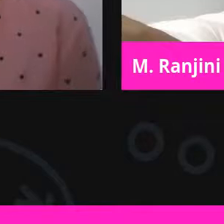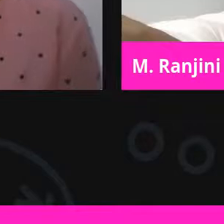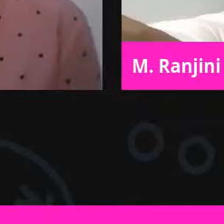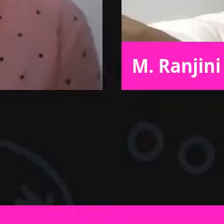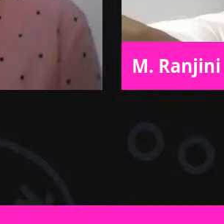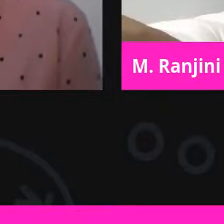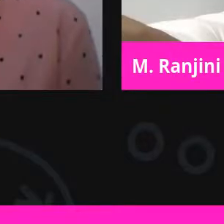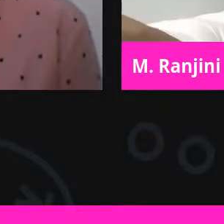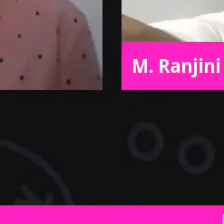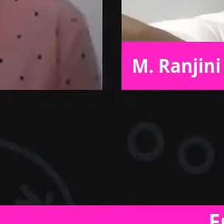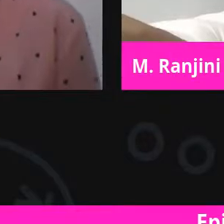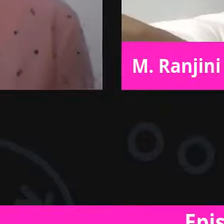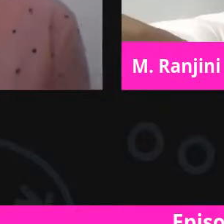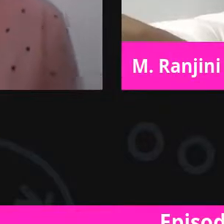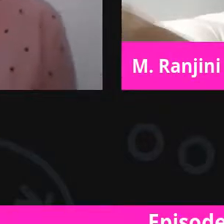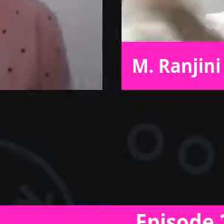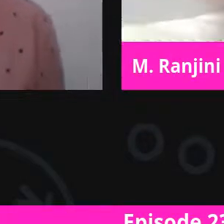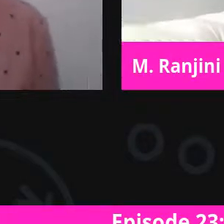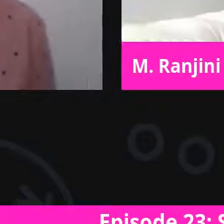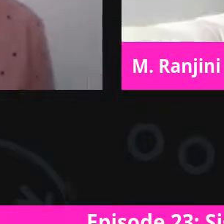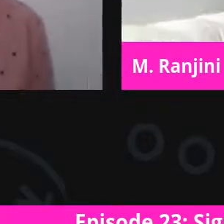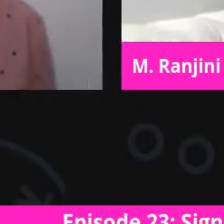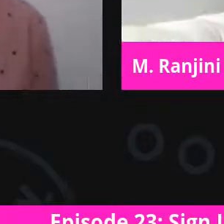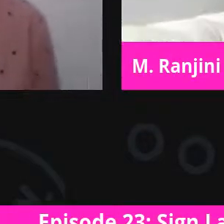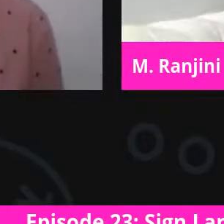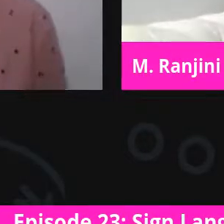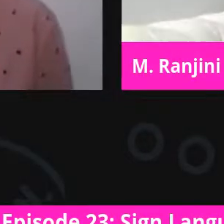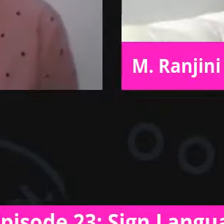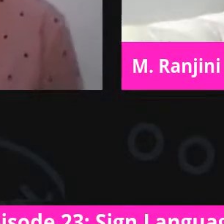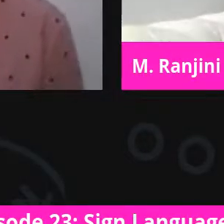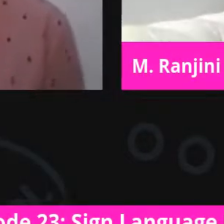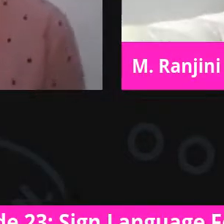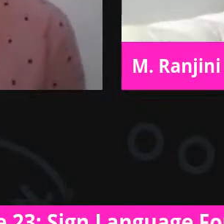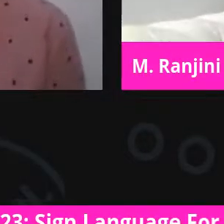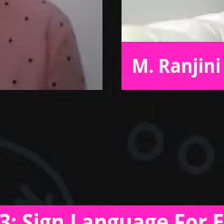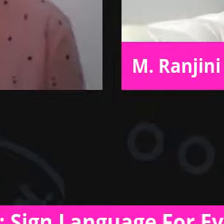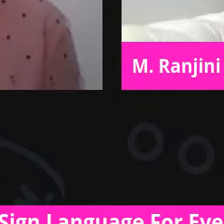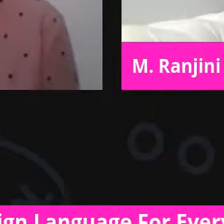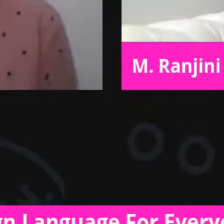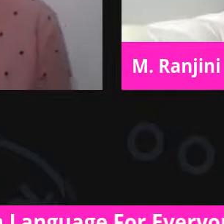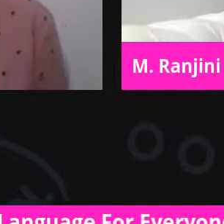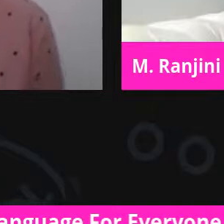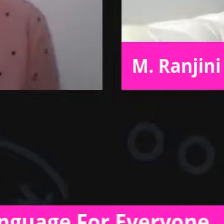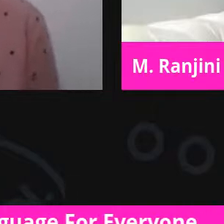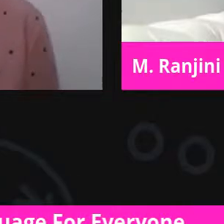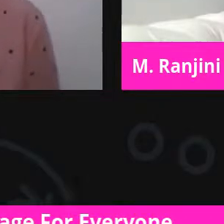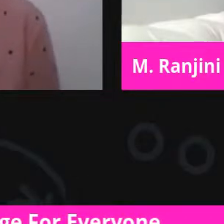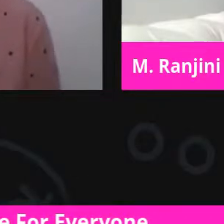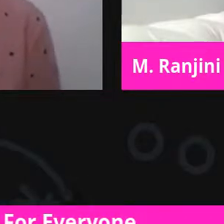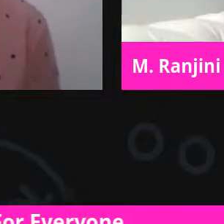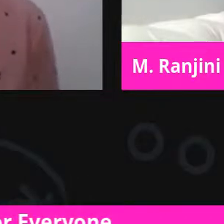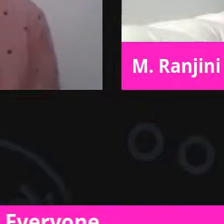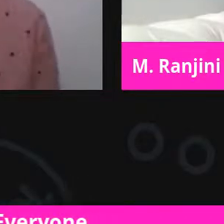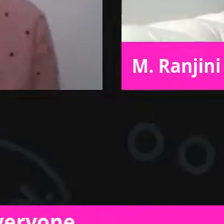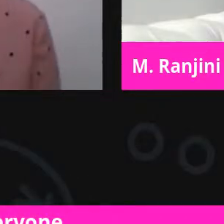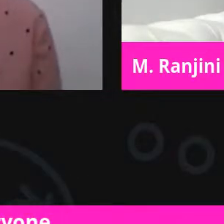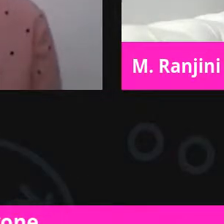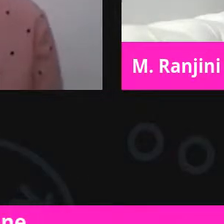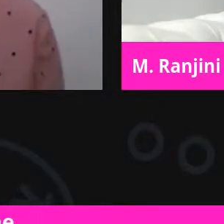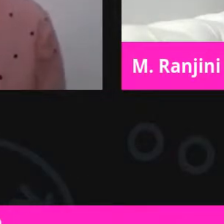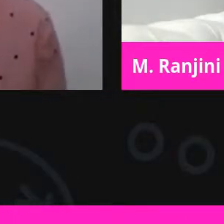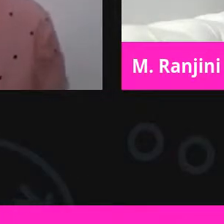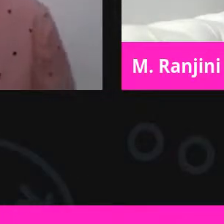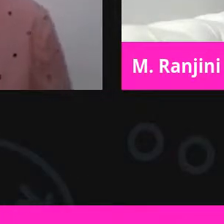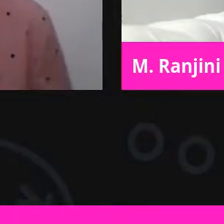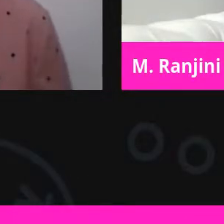stop sharing, and yes, Yep. I'm back on screen. So, shall we invite Mrs. Gauri Arumugam? And I want to